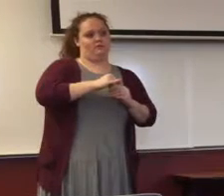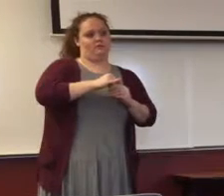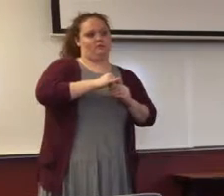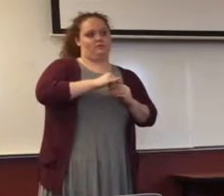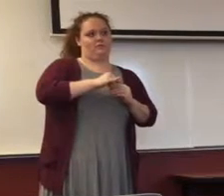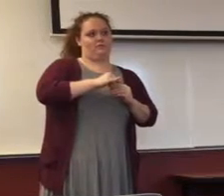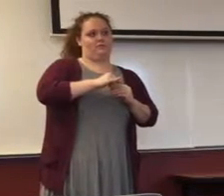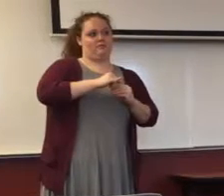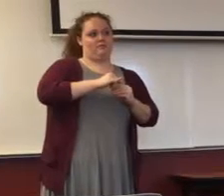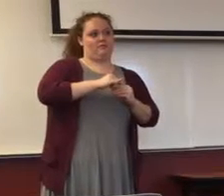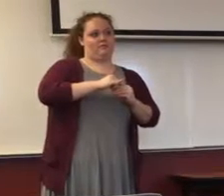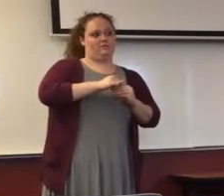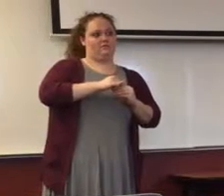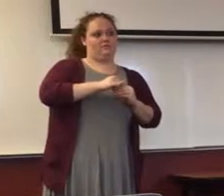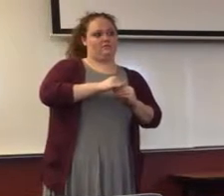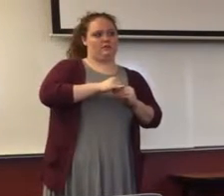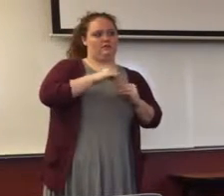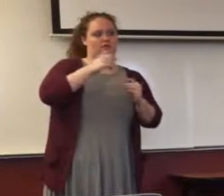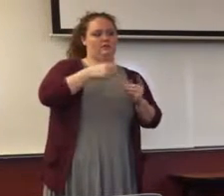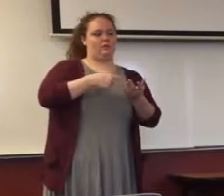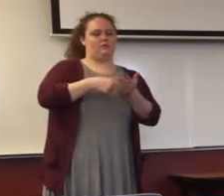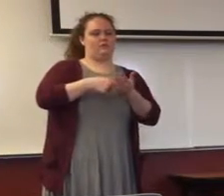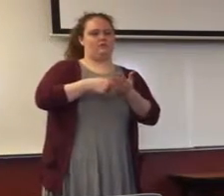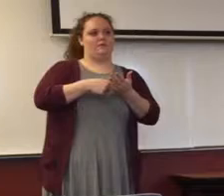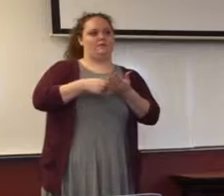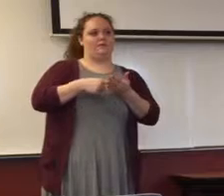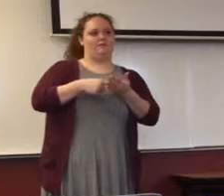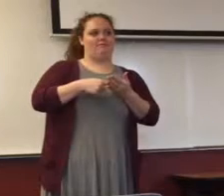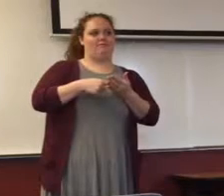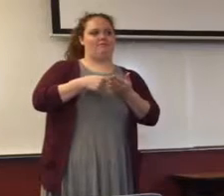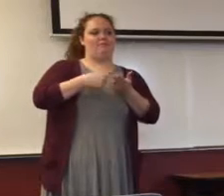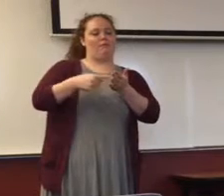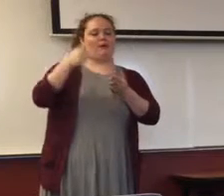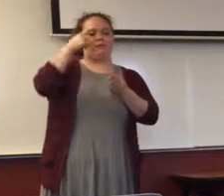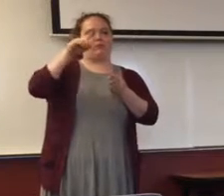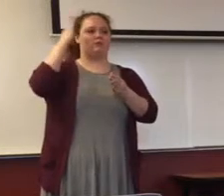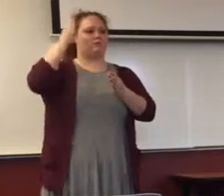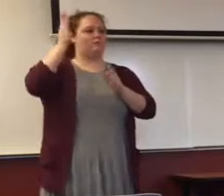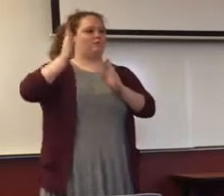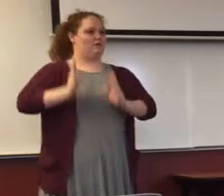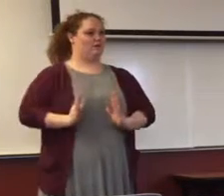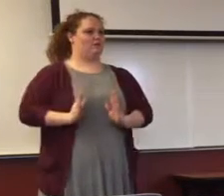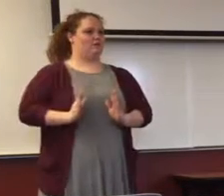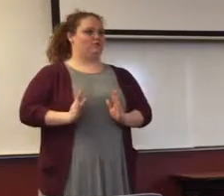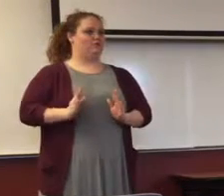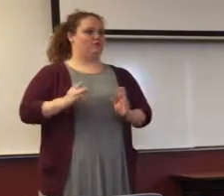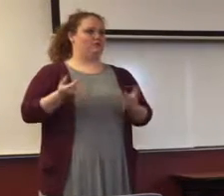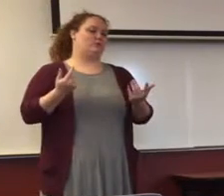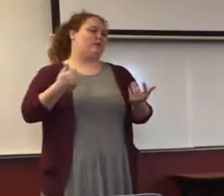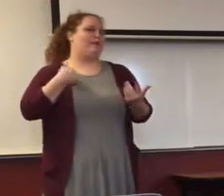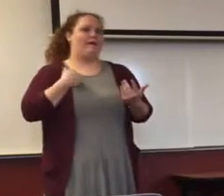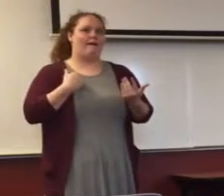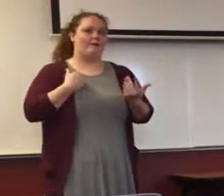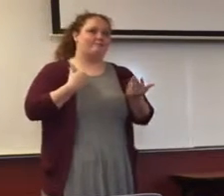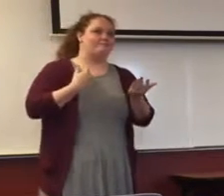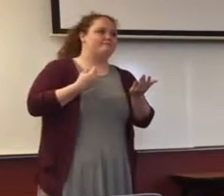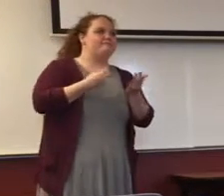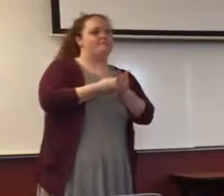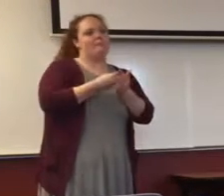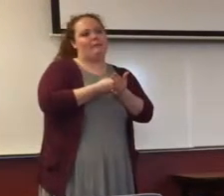Right. If we said, hey, we need you to come in and speak, we can give you $25, Aw. rather than nothing at all. So there's no money now anywhere for us